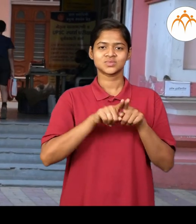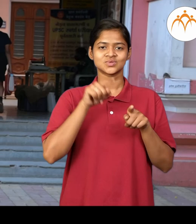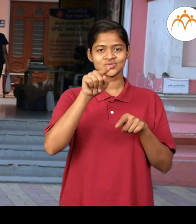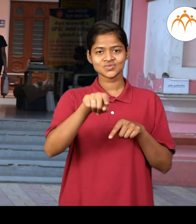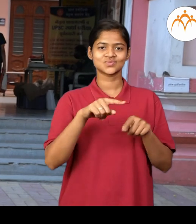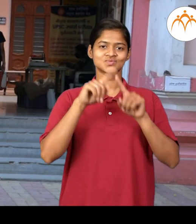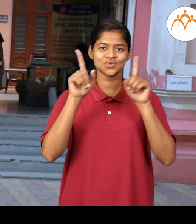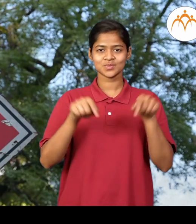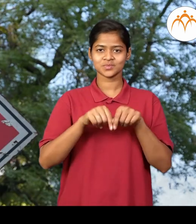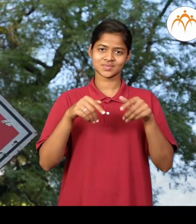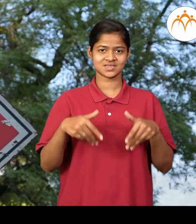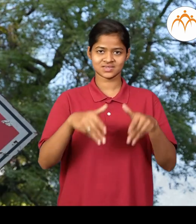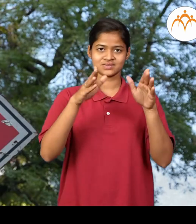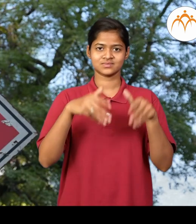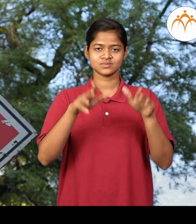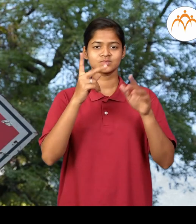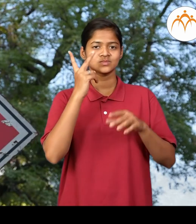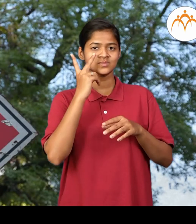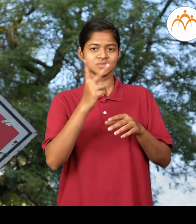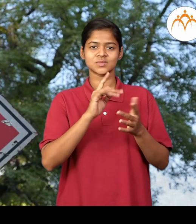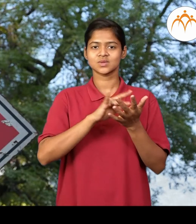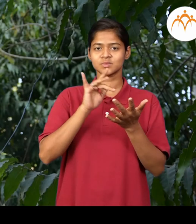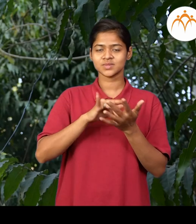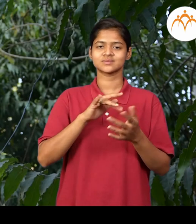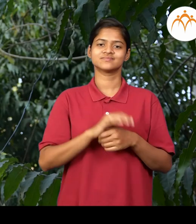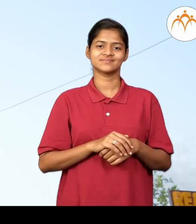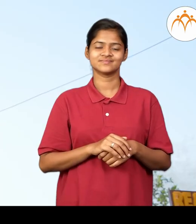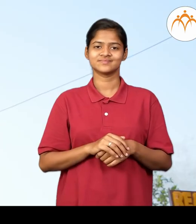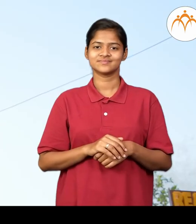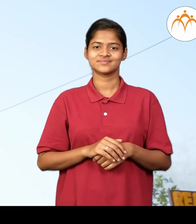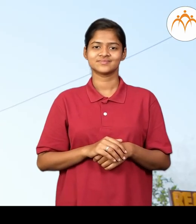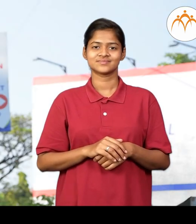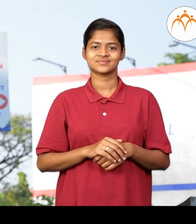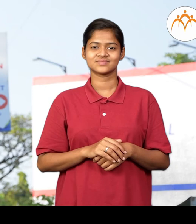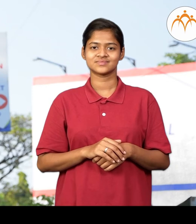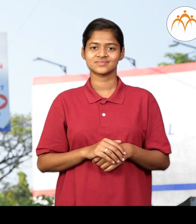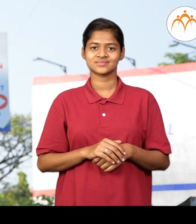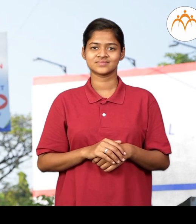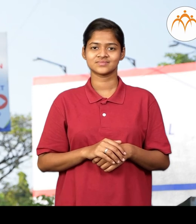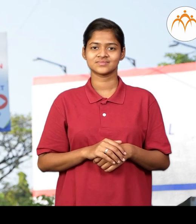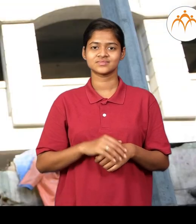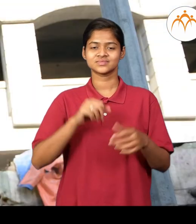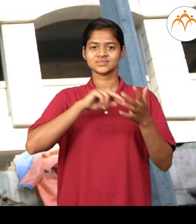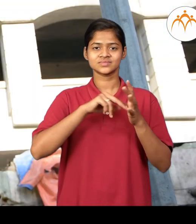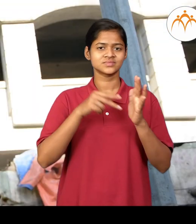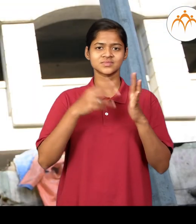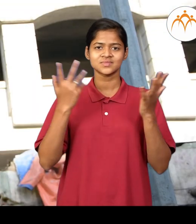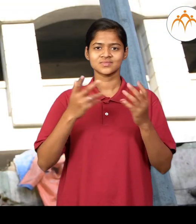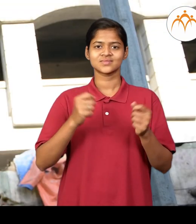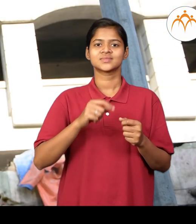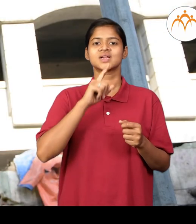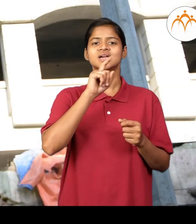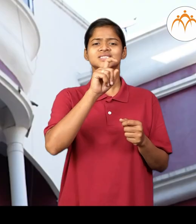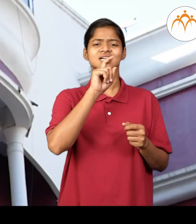road signs. You too look for such signs whenever you are travelling on a